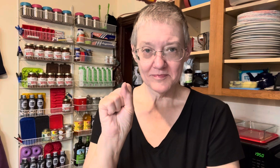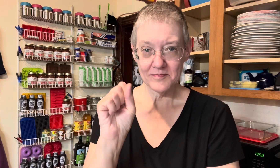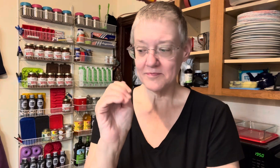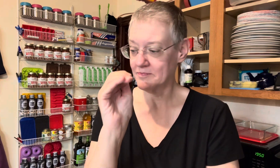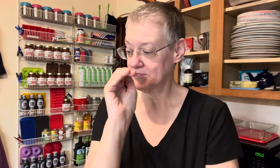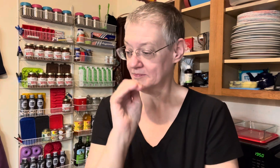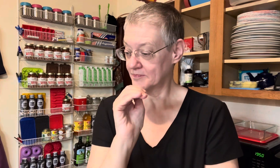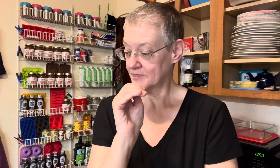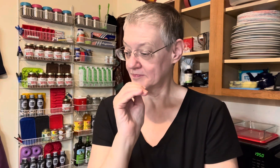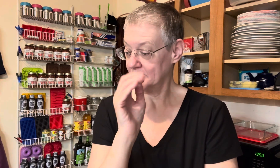tablespoons.